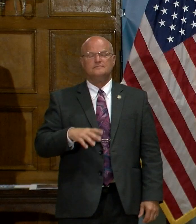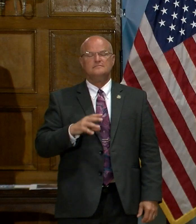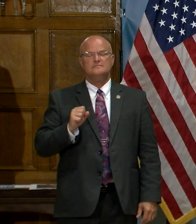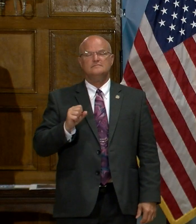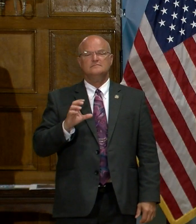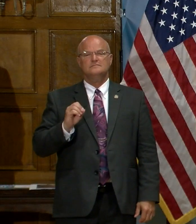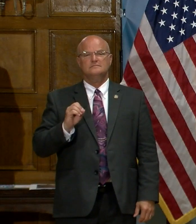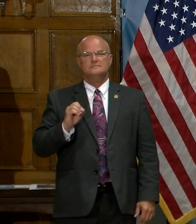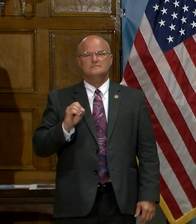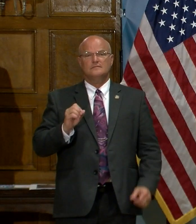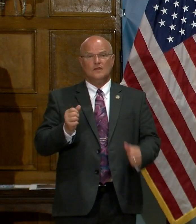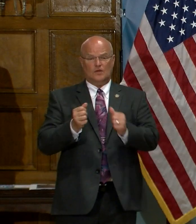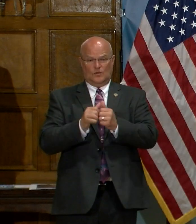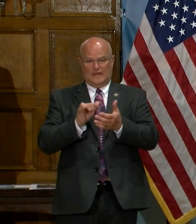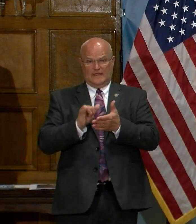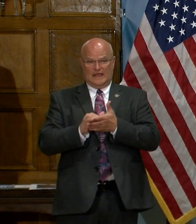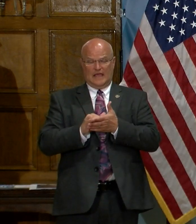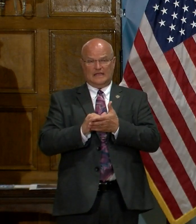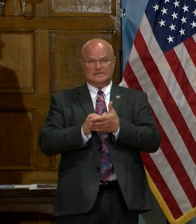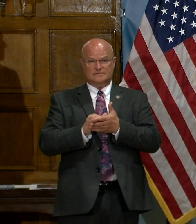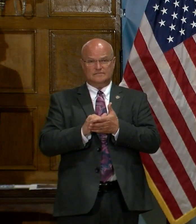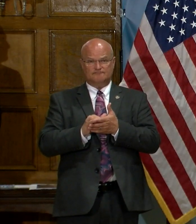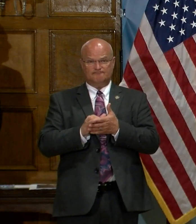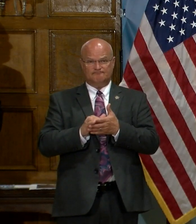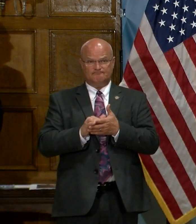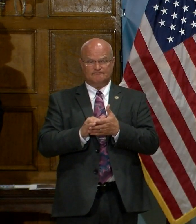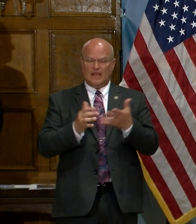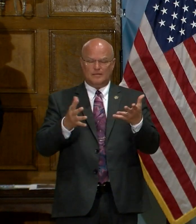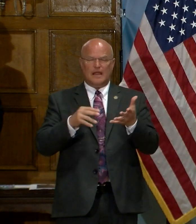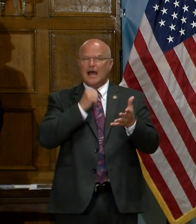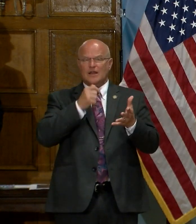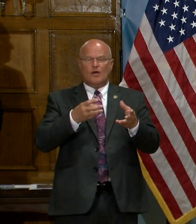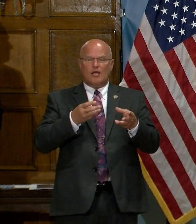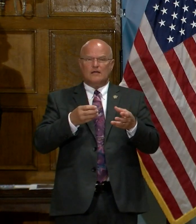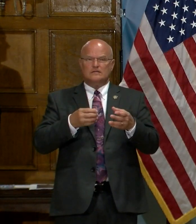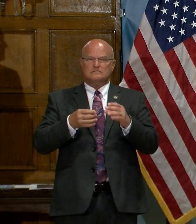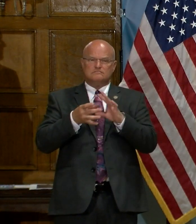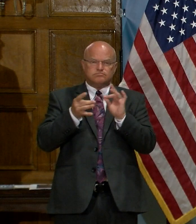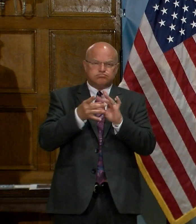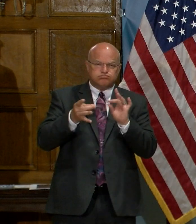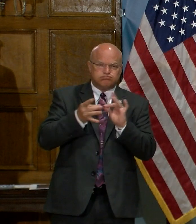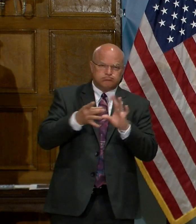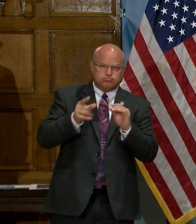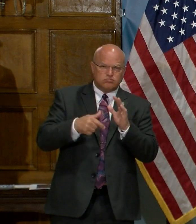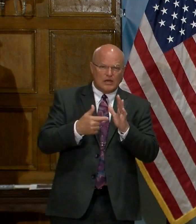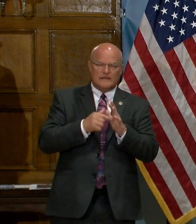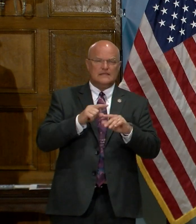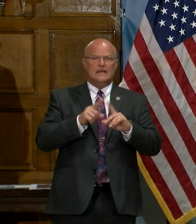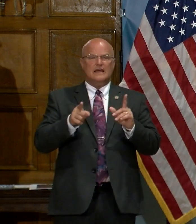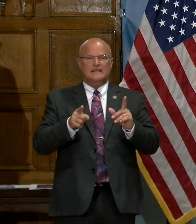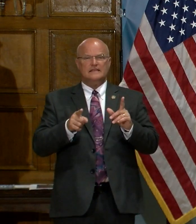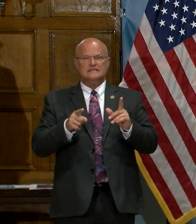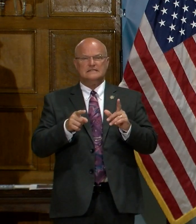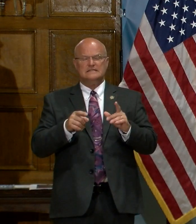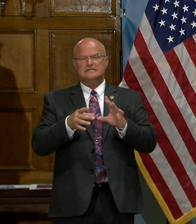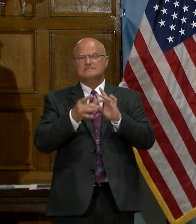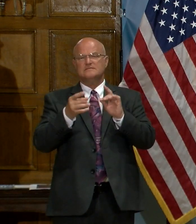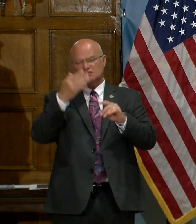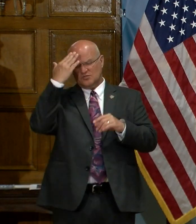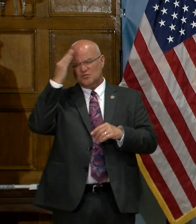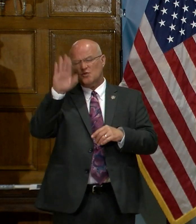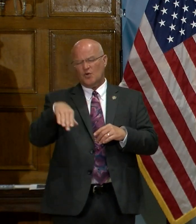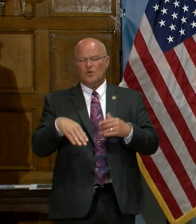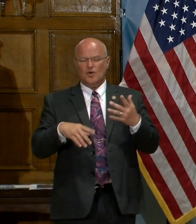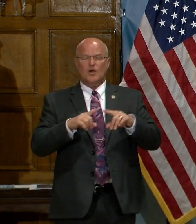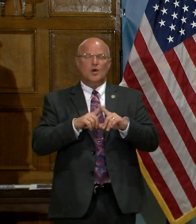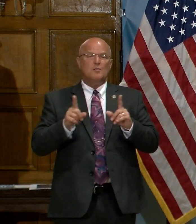And so with that, I don't want to spend too much time on this. It's a narrative that's familiar to